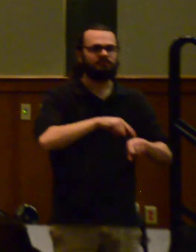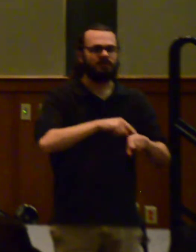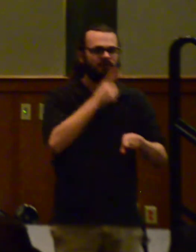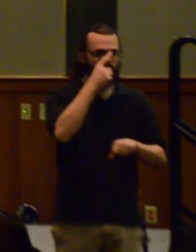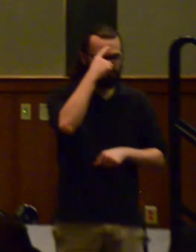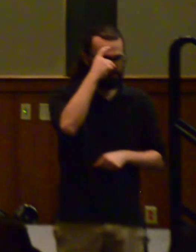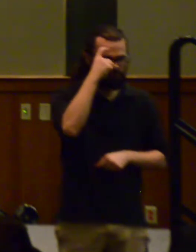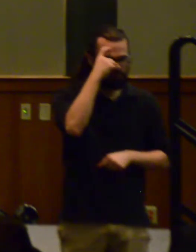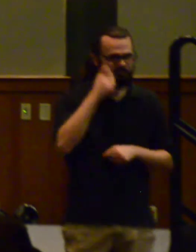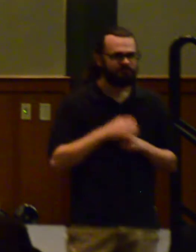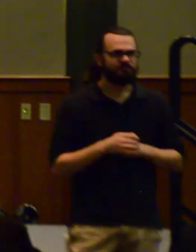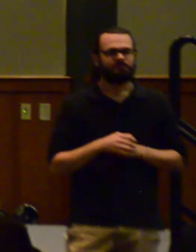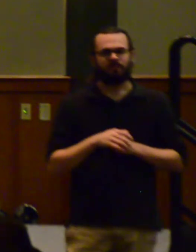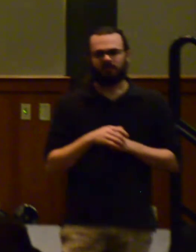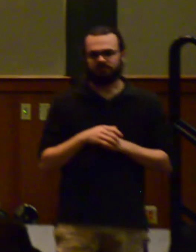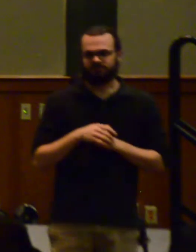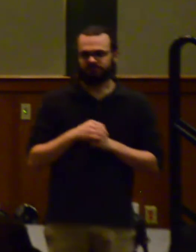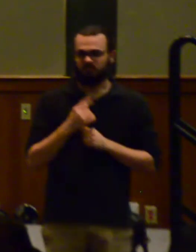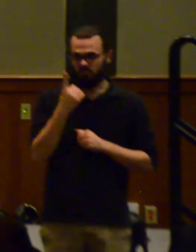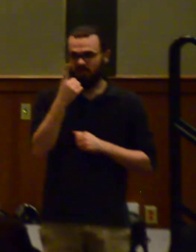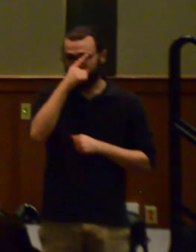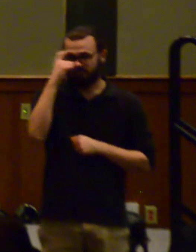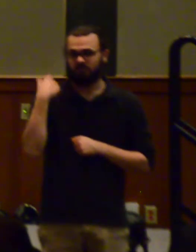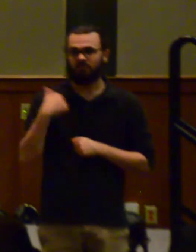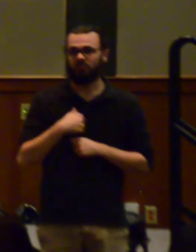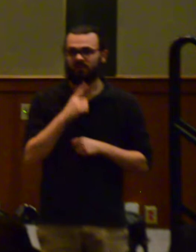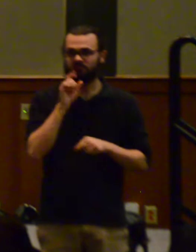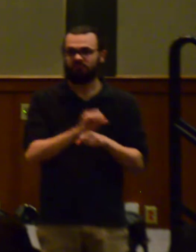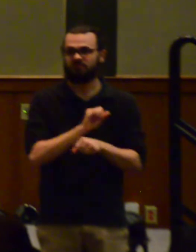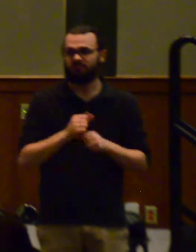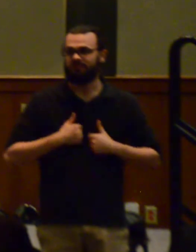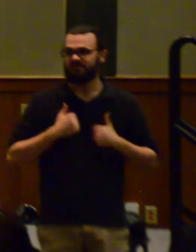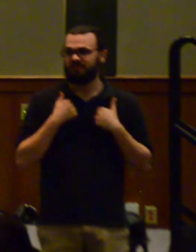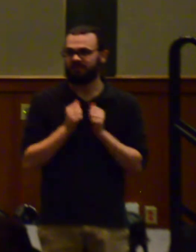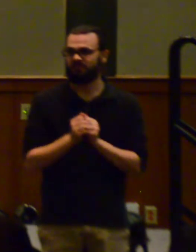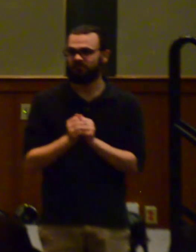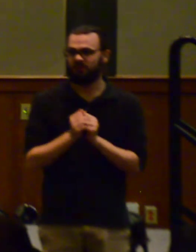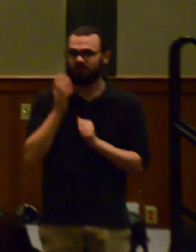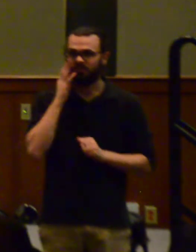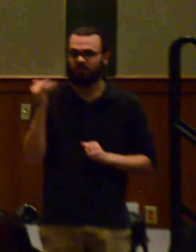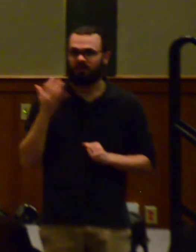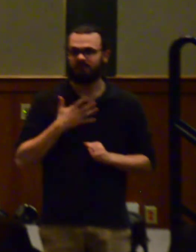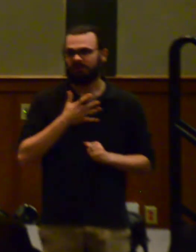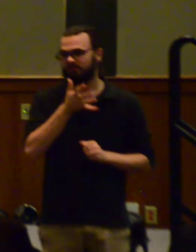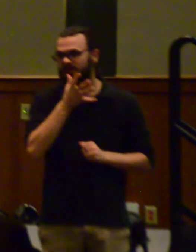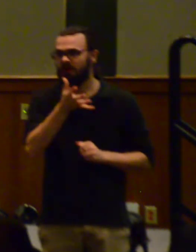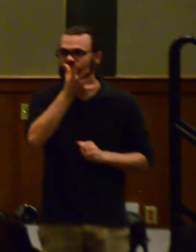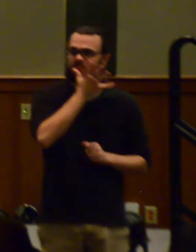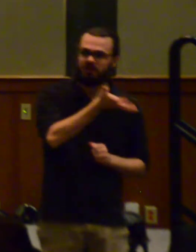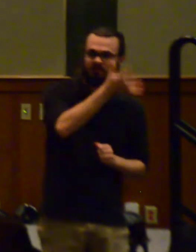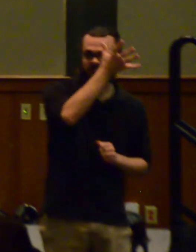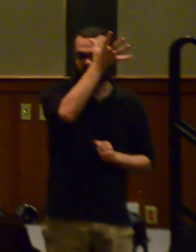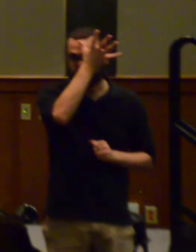And there was one summer we pretty much lived together because my grandma and my mom were up in Columbus with my grandpa while he was